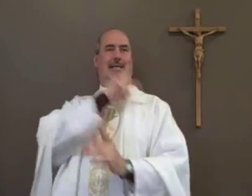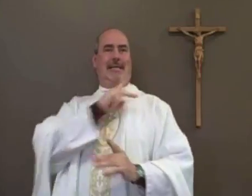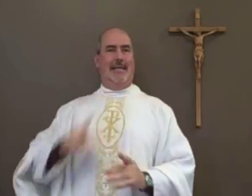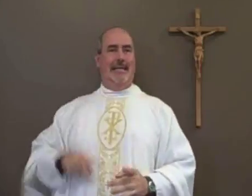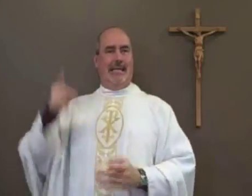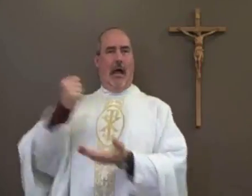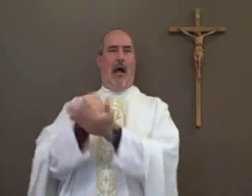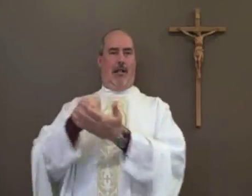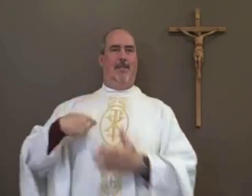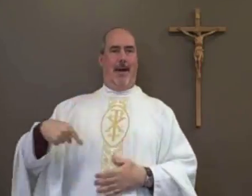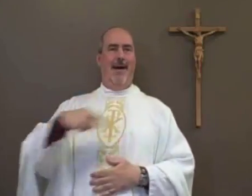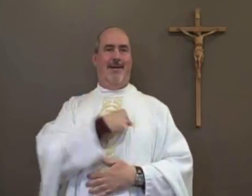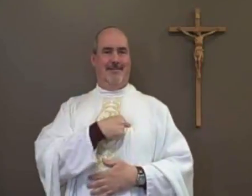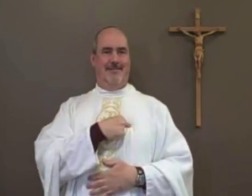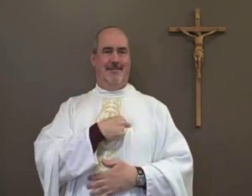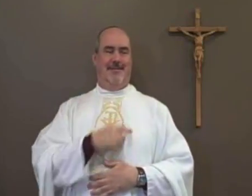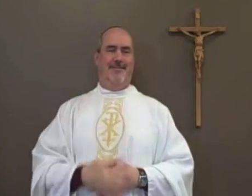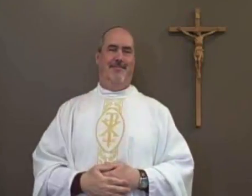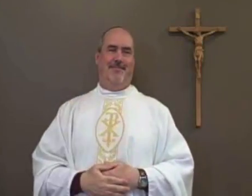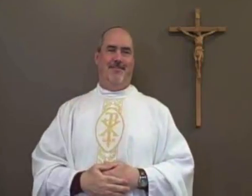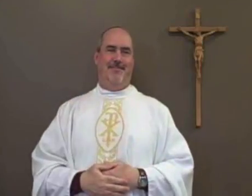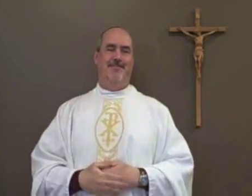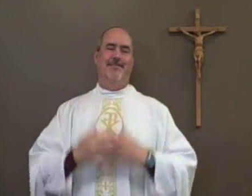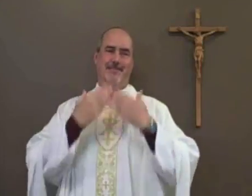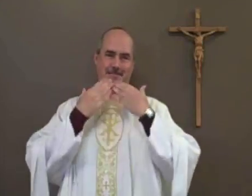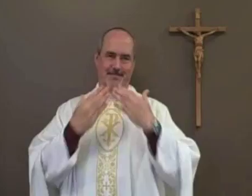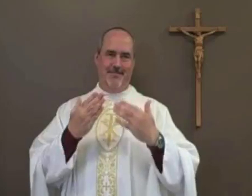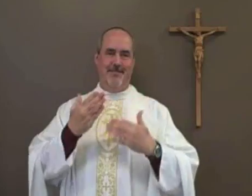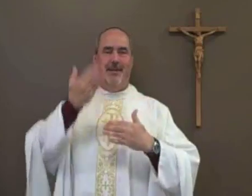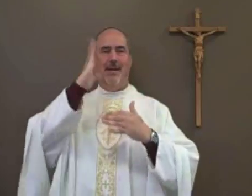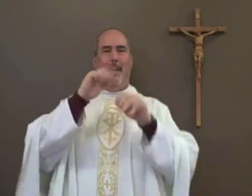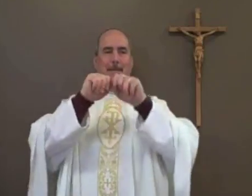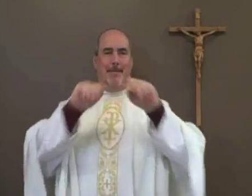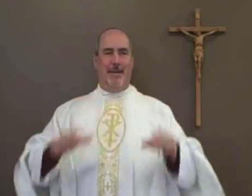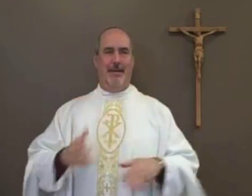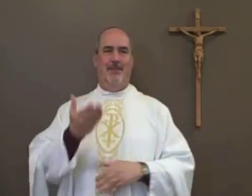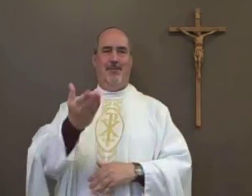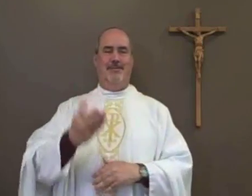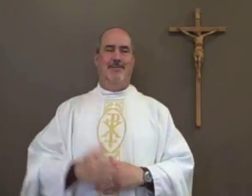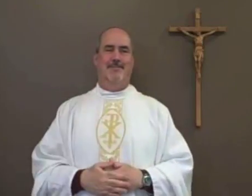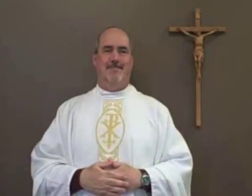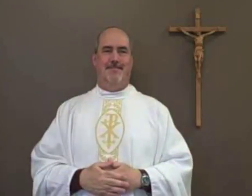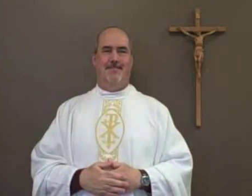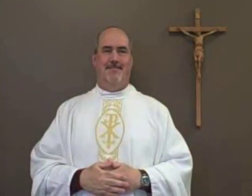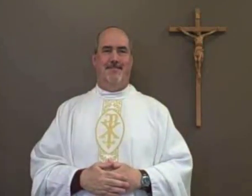better, because Jesus as the King will help us. Thank you, and God bless you.